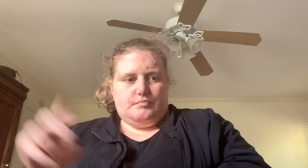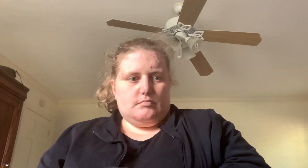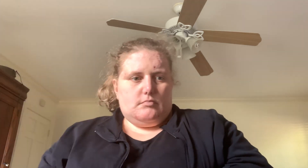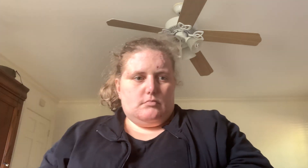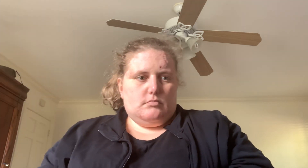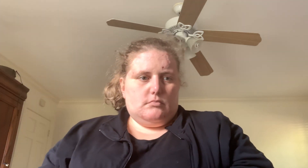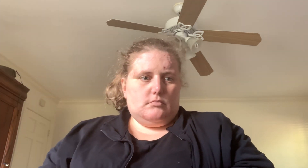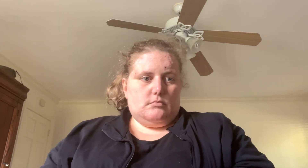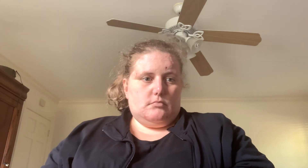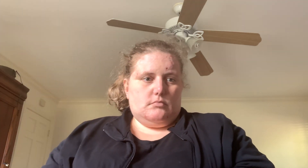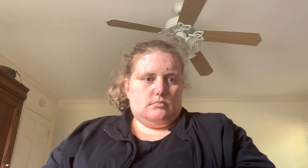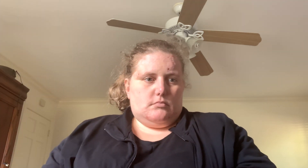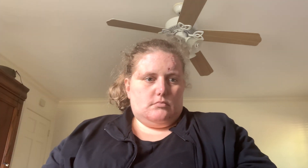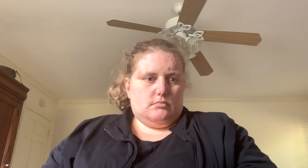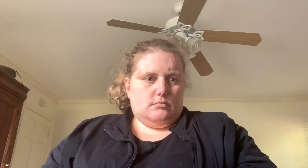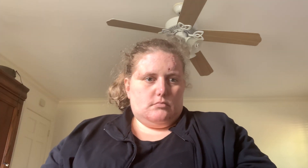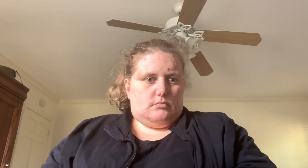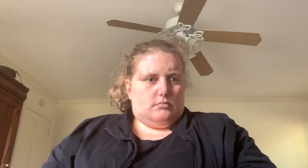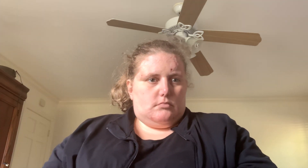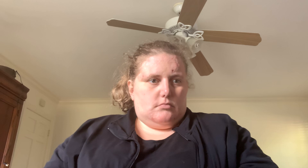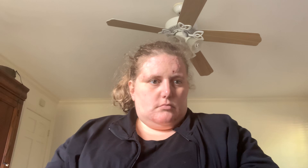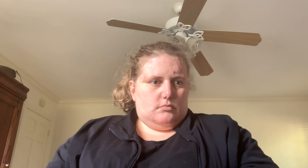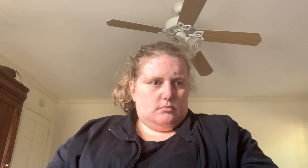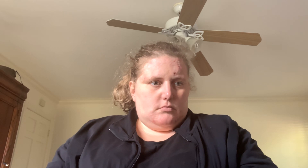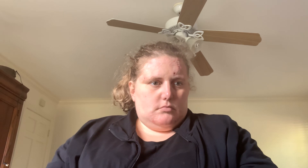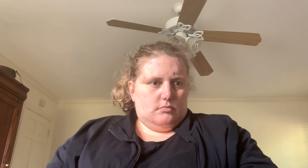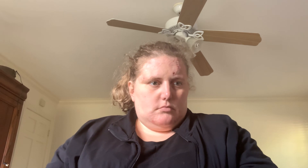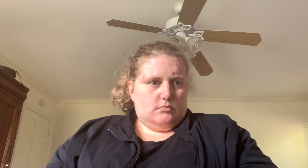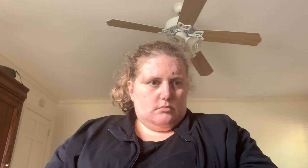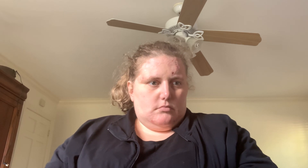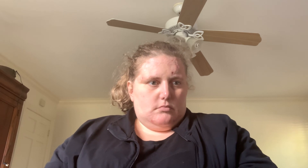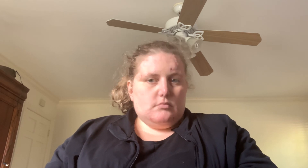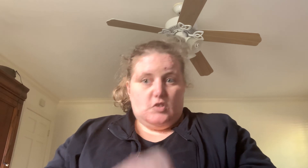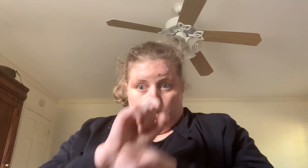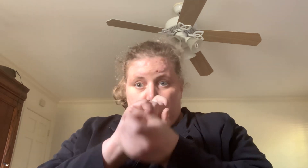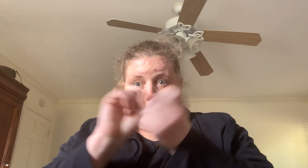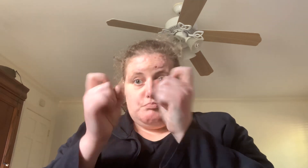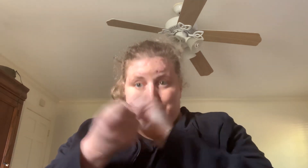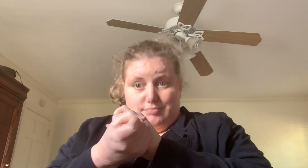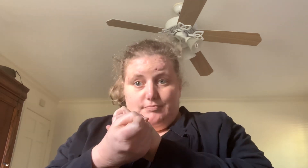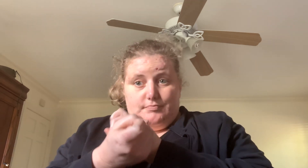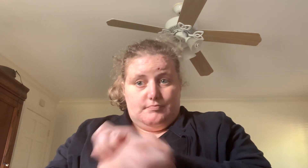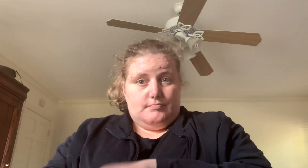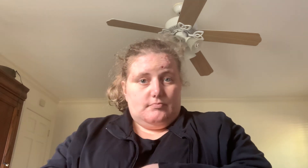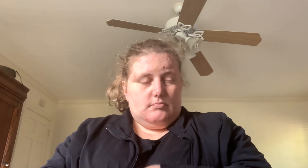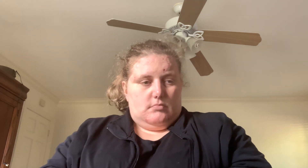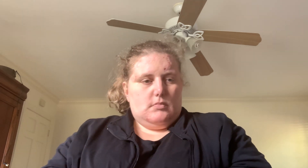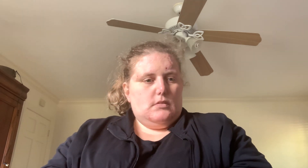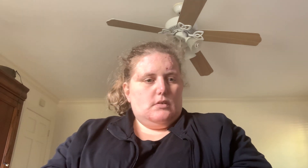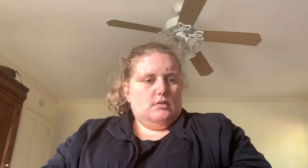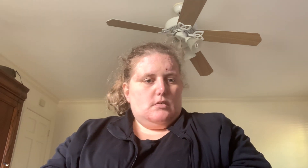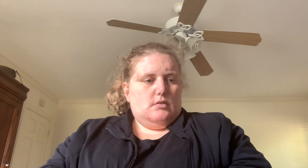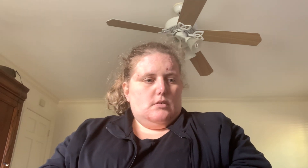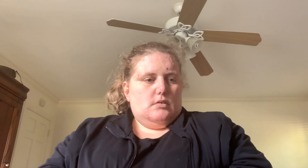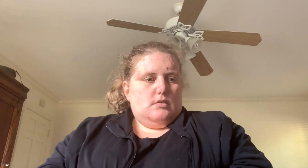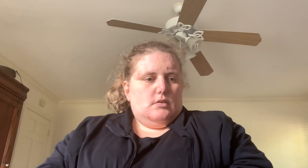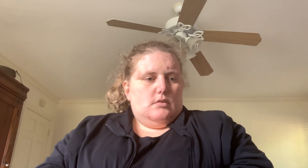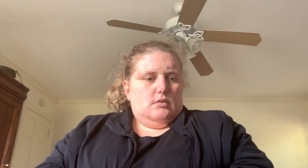I have, but how many grams do I have? So we got to convert this over to the amount of grams.